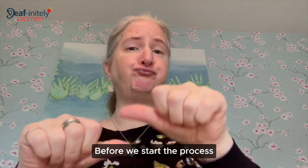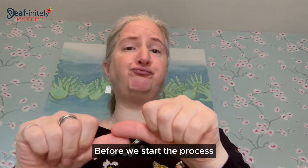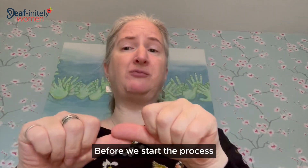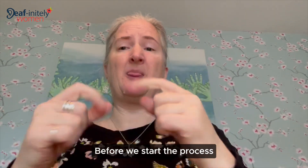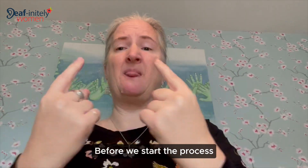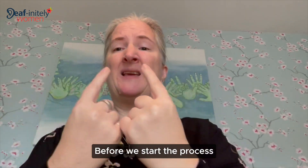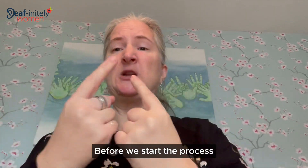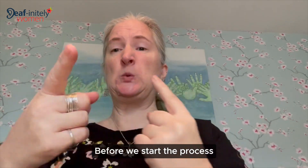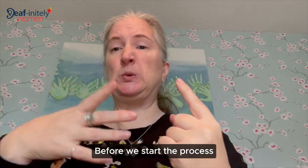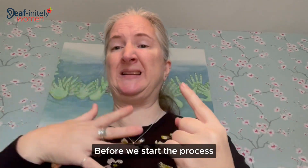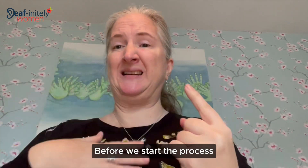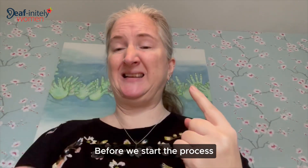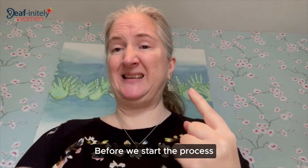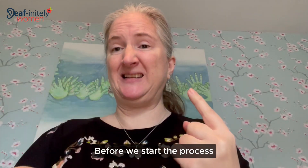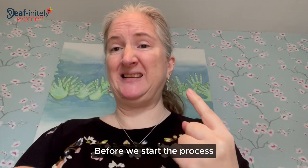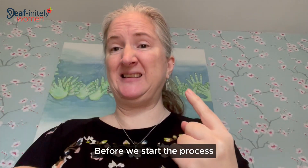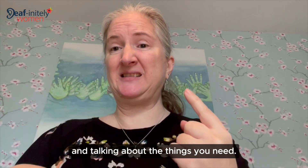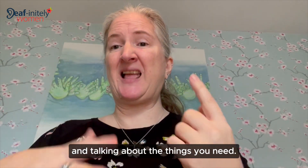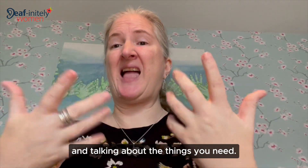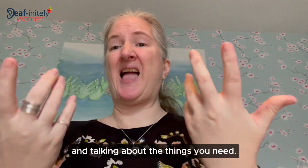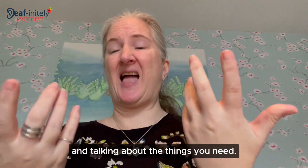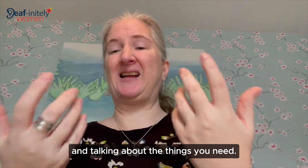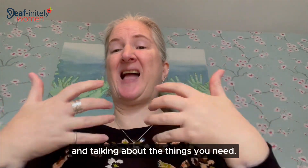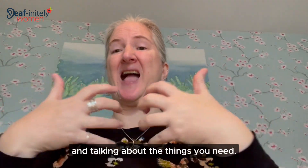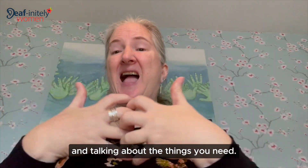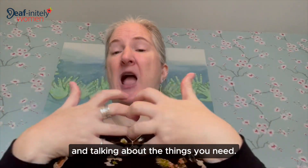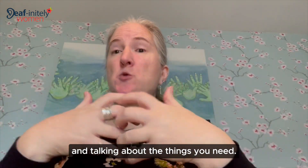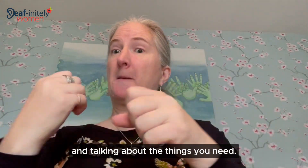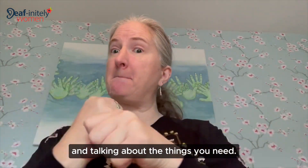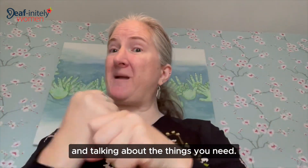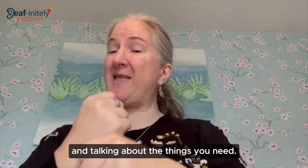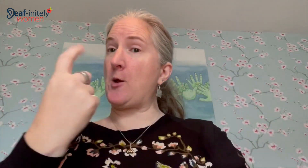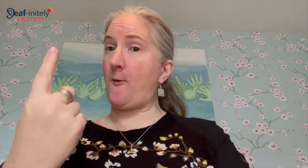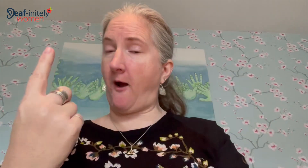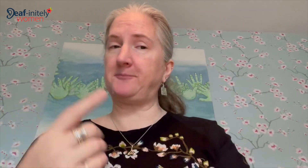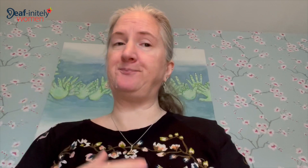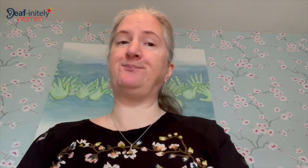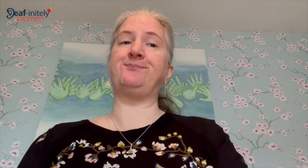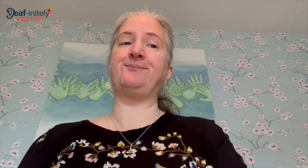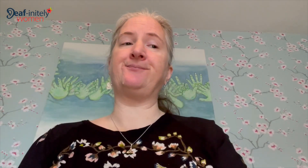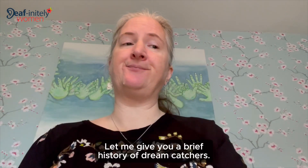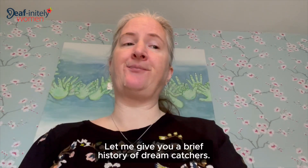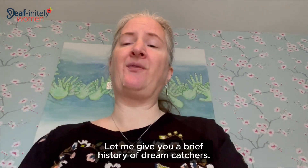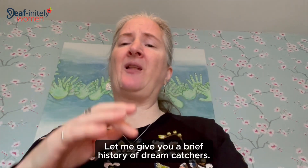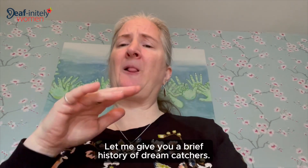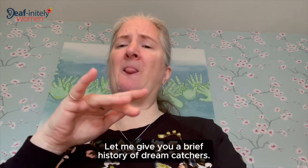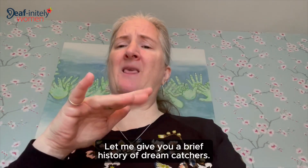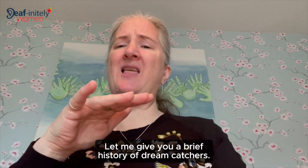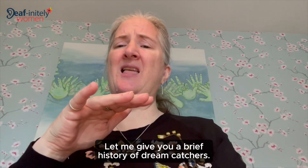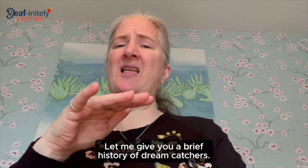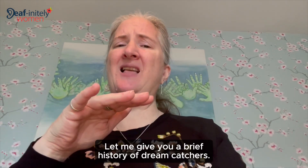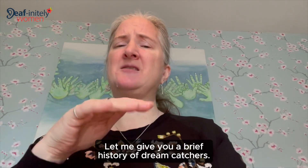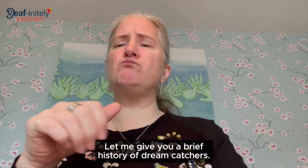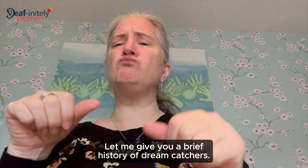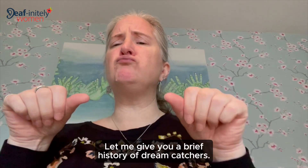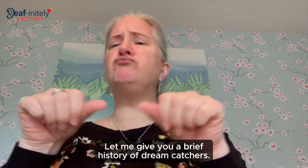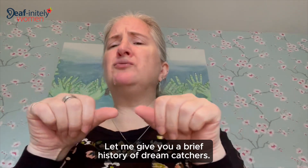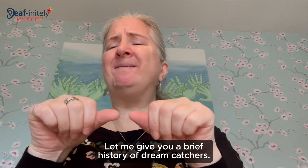Before we start the process and talking about the things you need, let me give you a brief history of